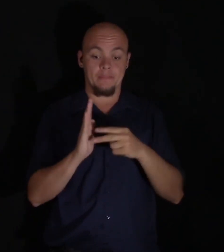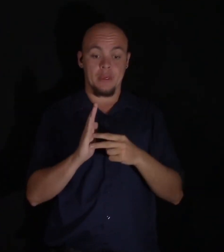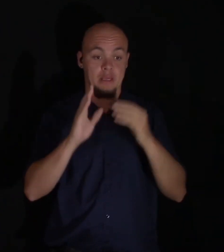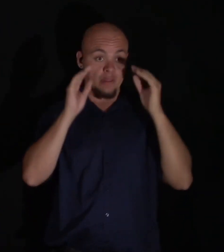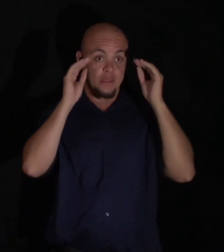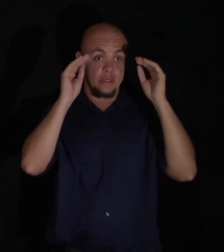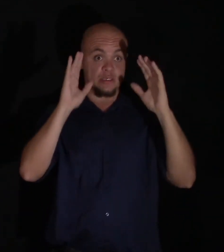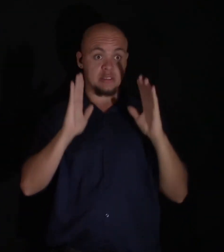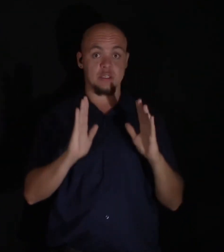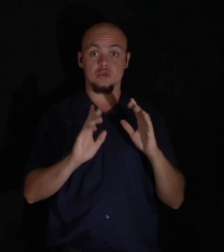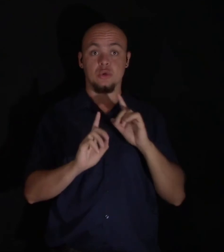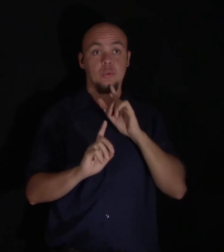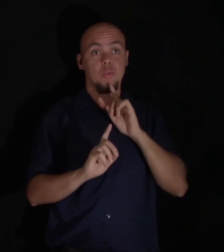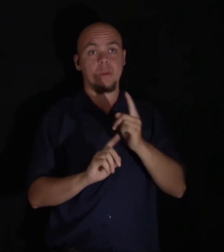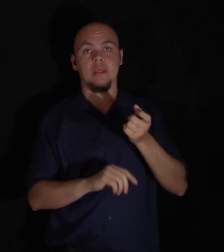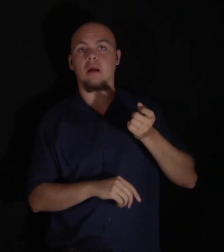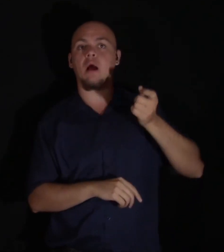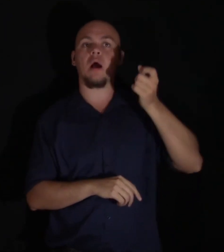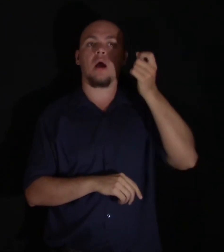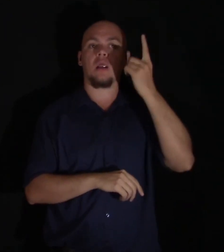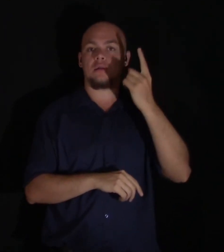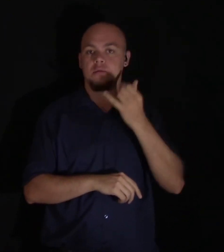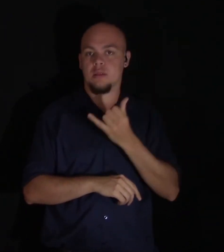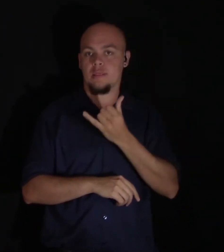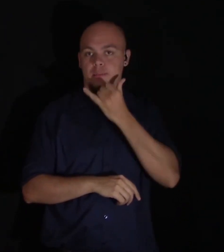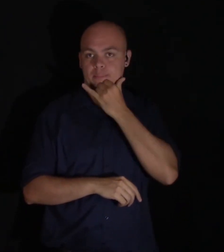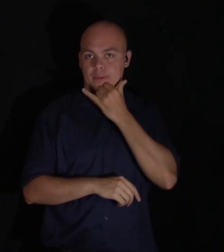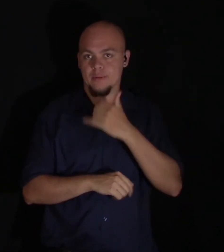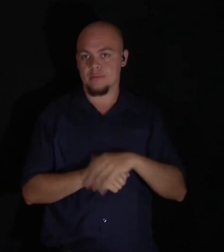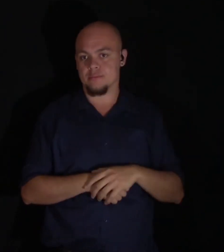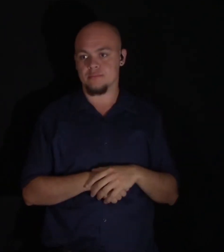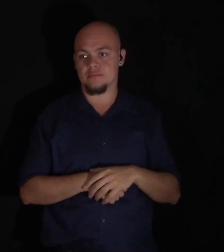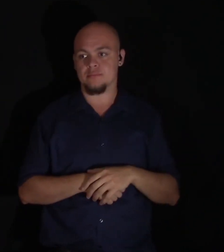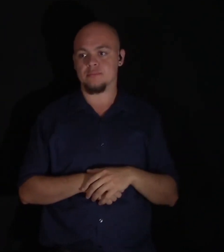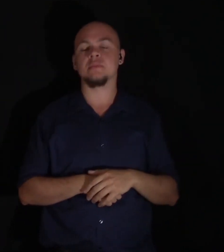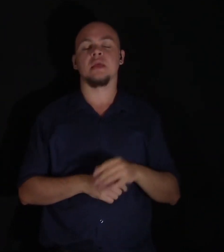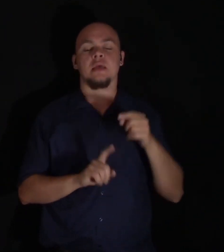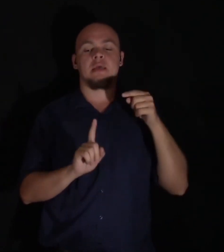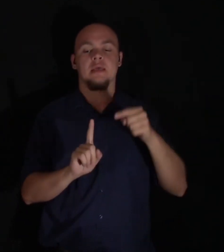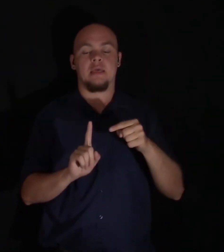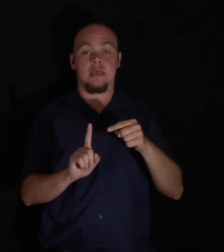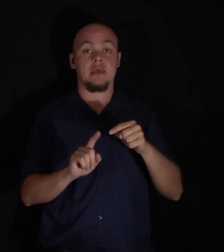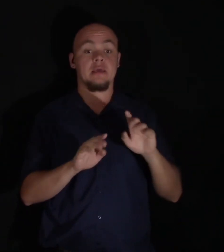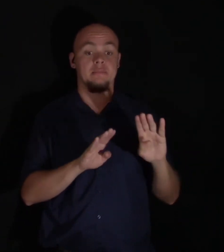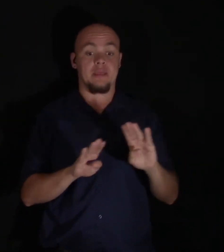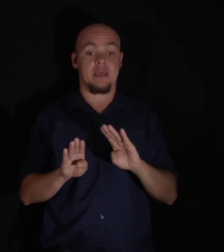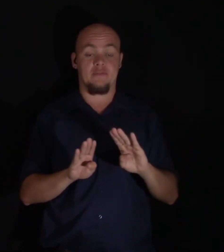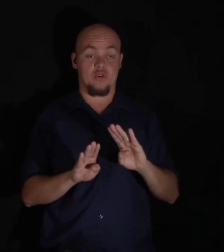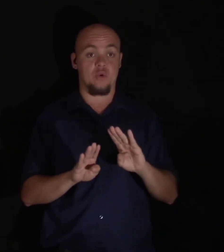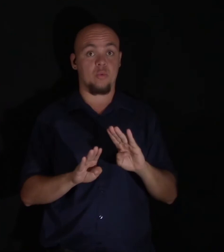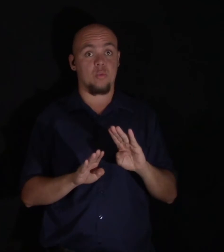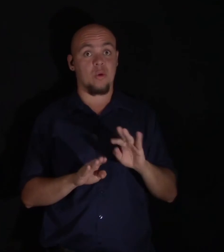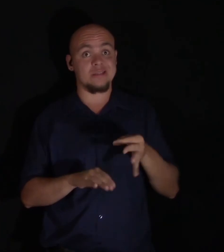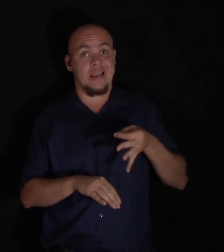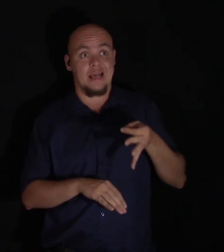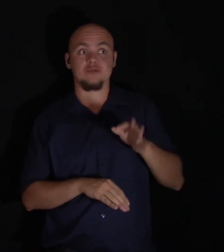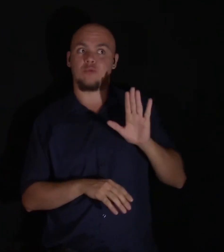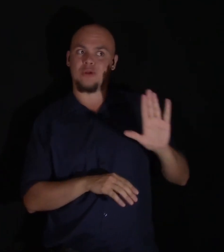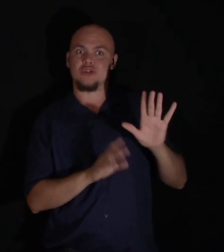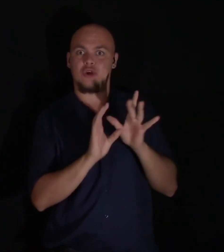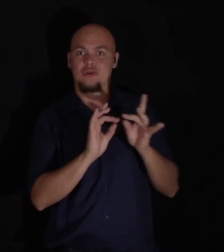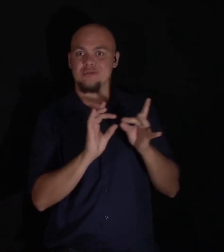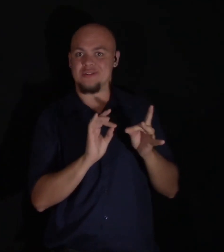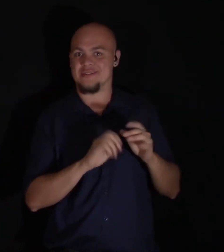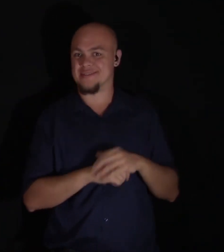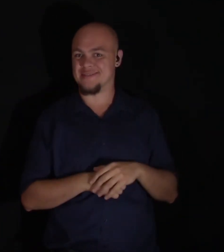to really get it. She wanted him to get that he had behaved like an asshole, to use her words.